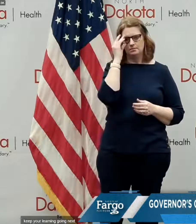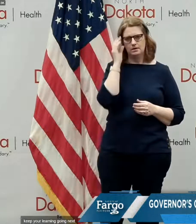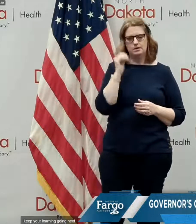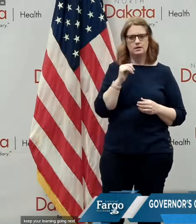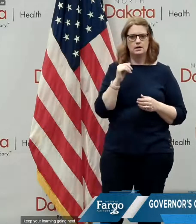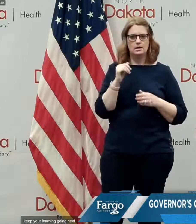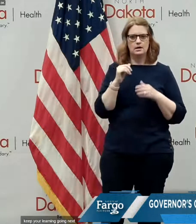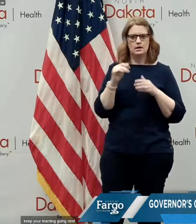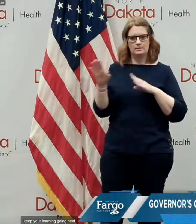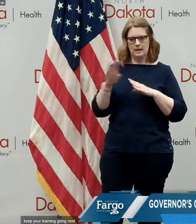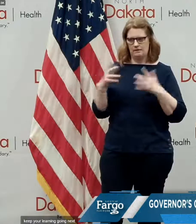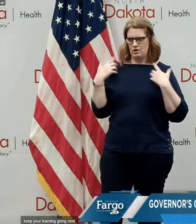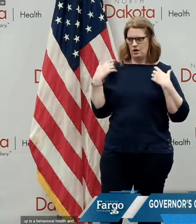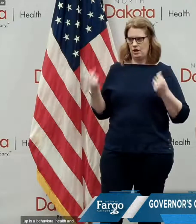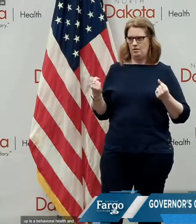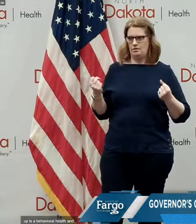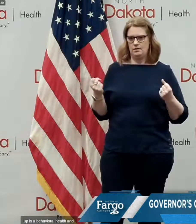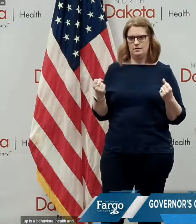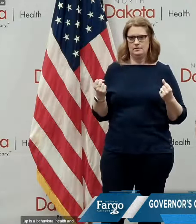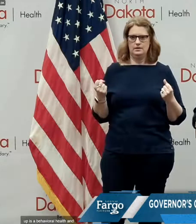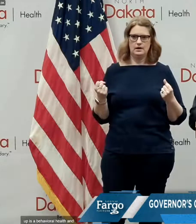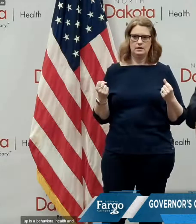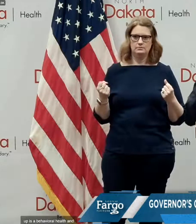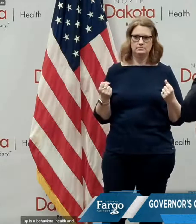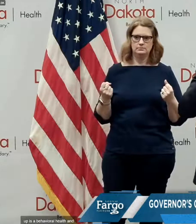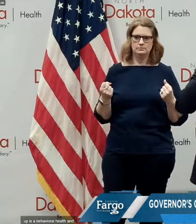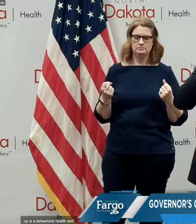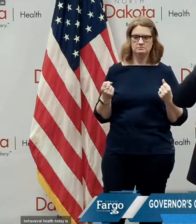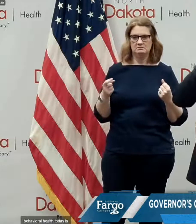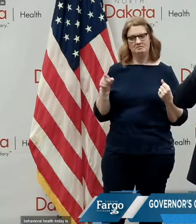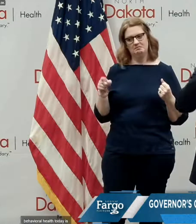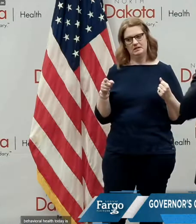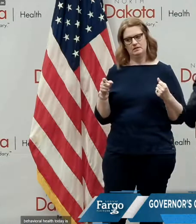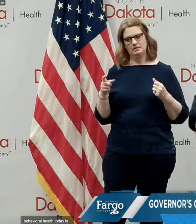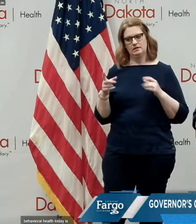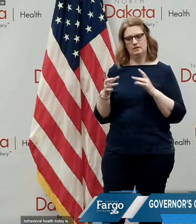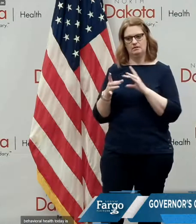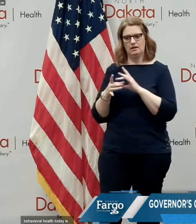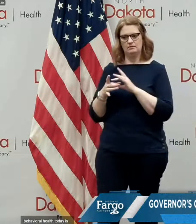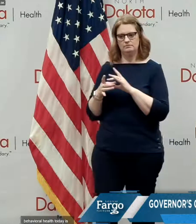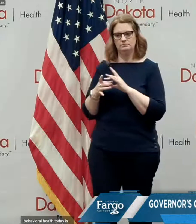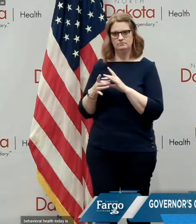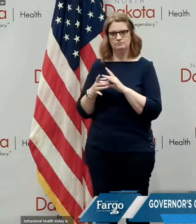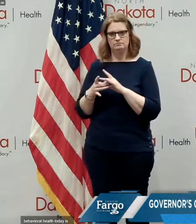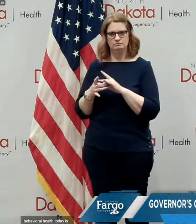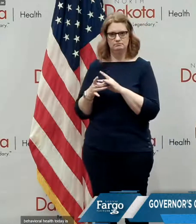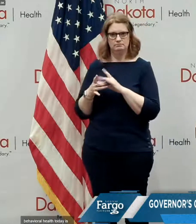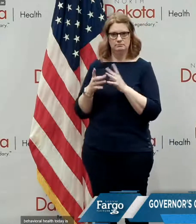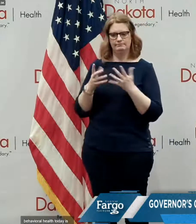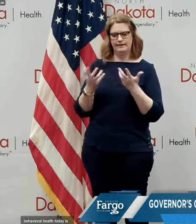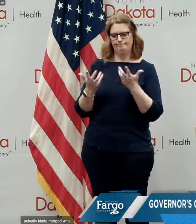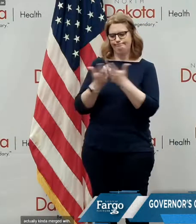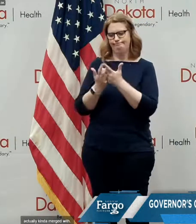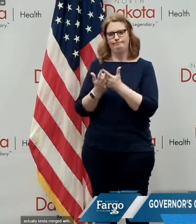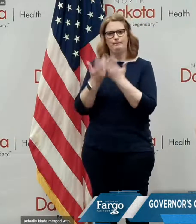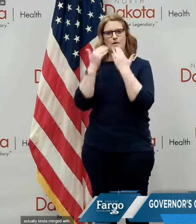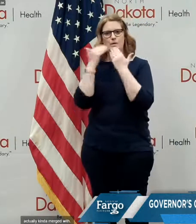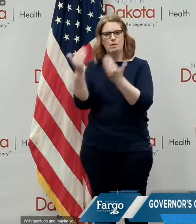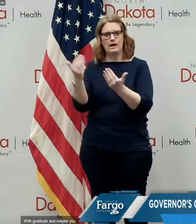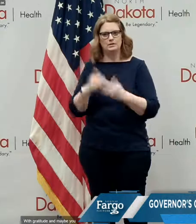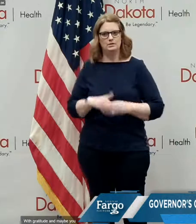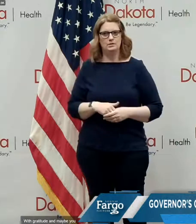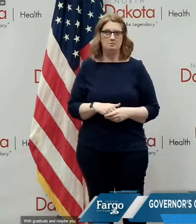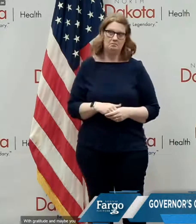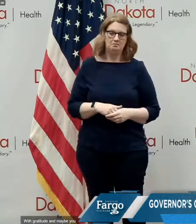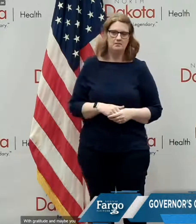And behavioral health today is actually kind of merged with with gratitude, and maybe that won't surprise